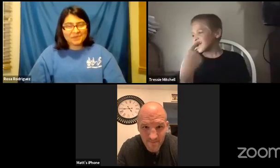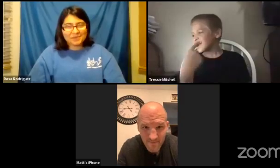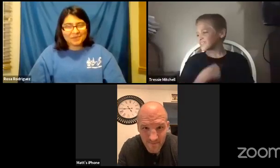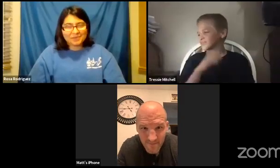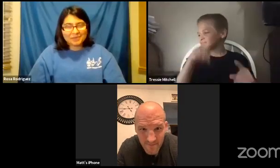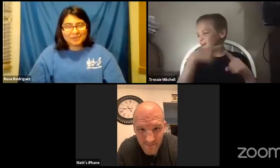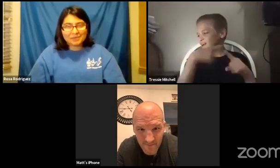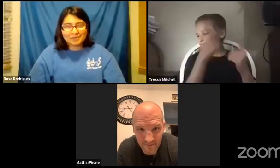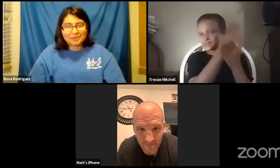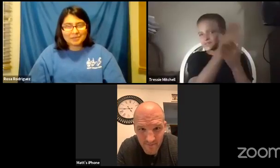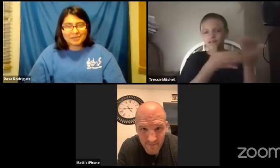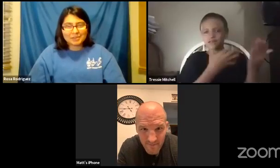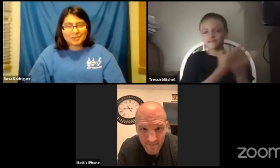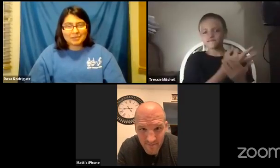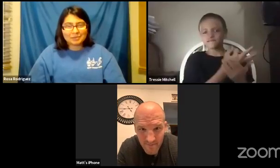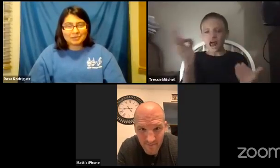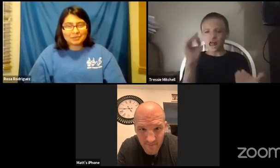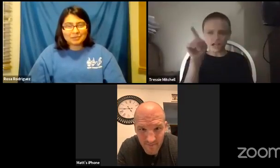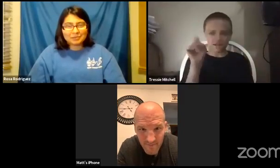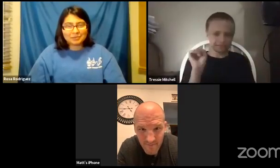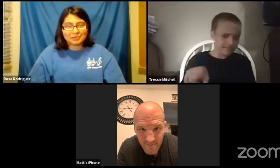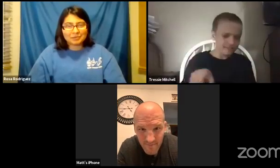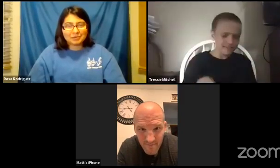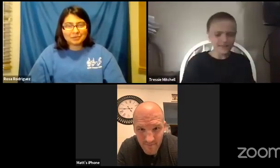in person.